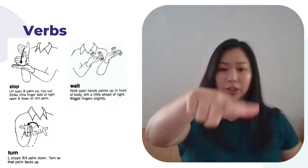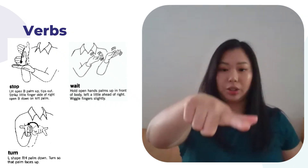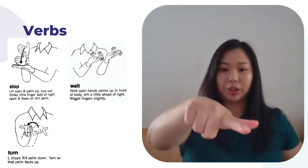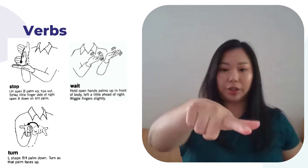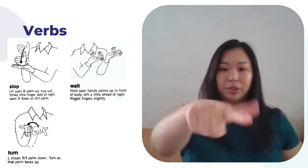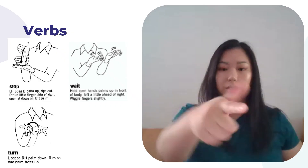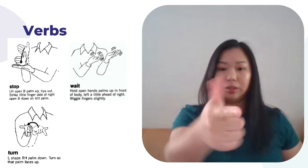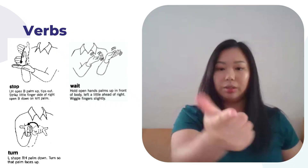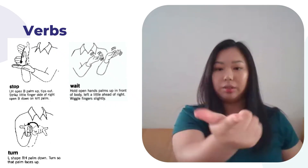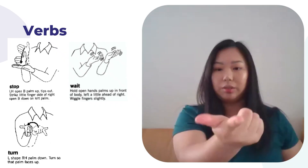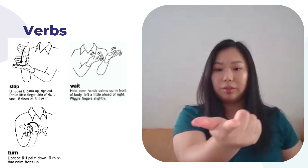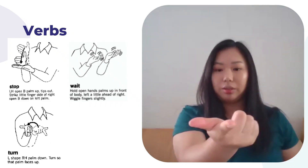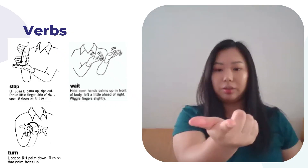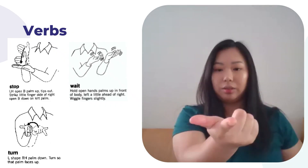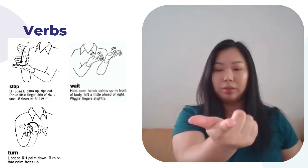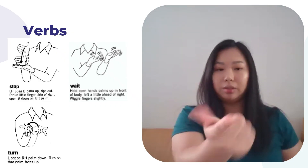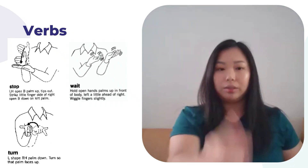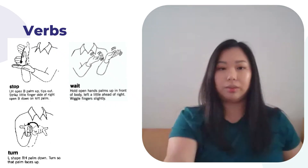and turn.